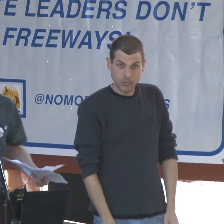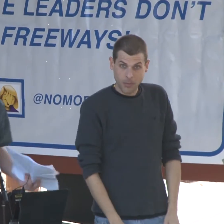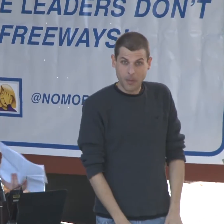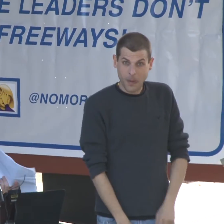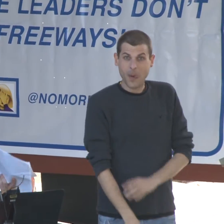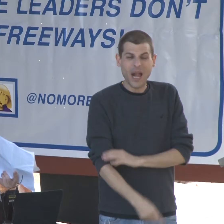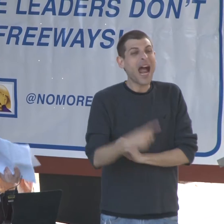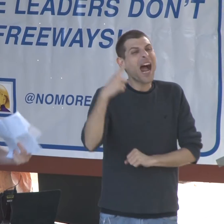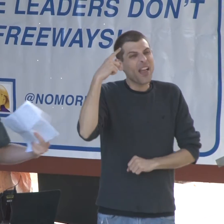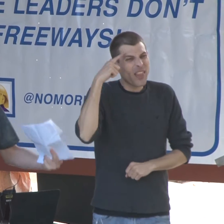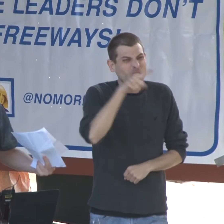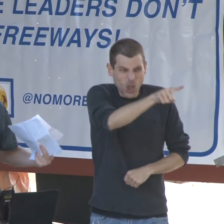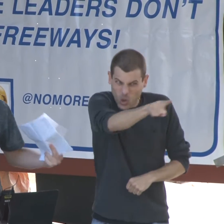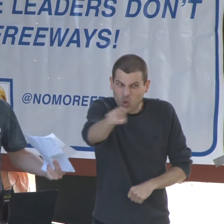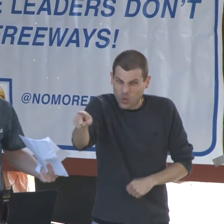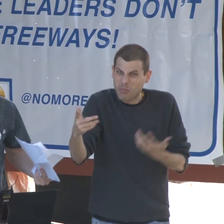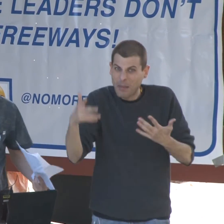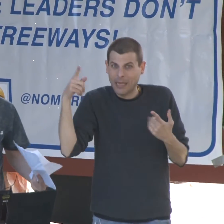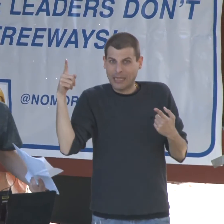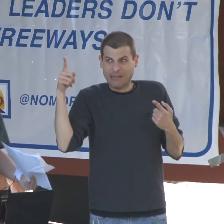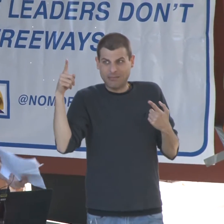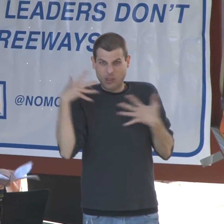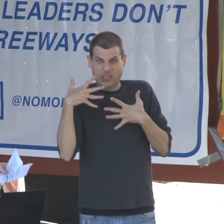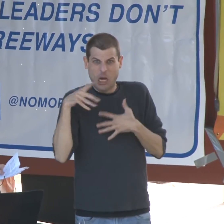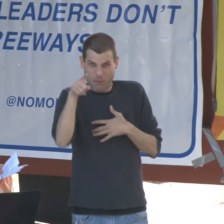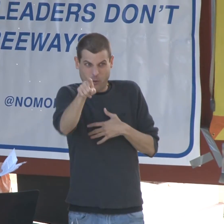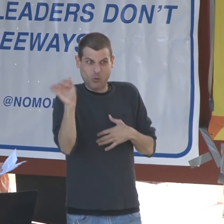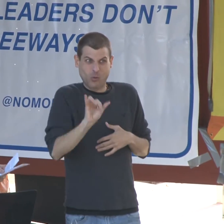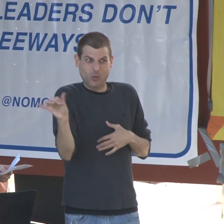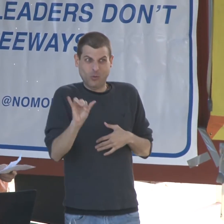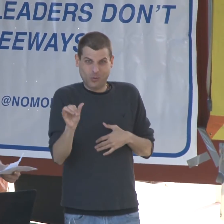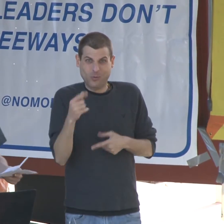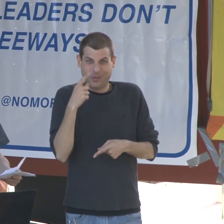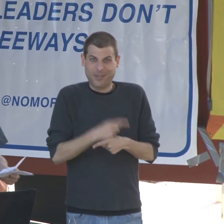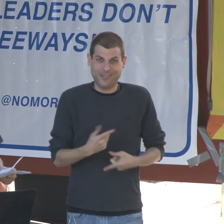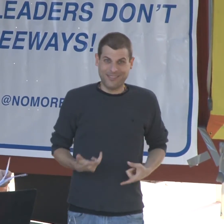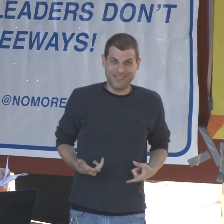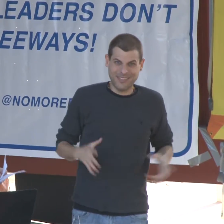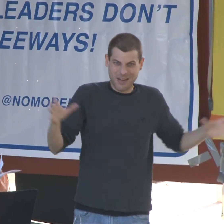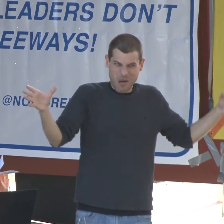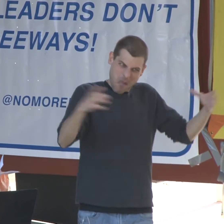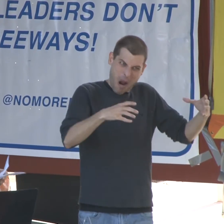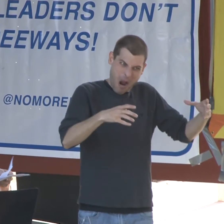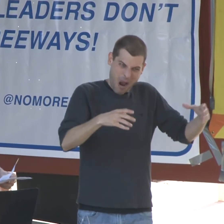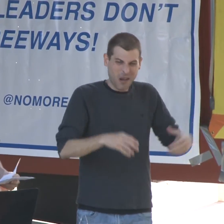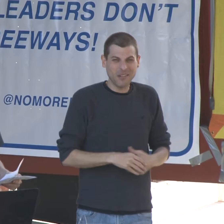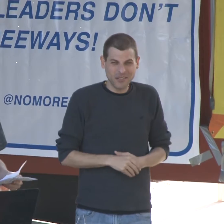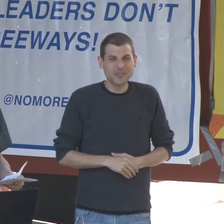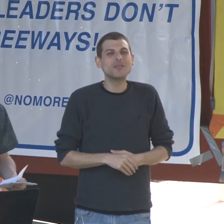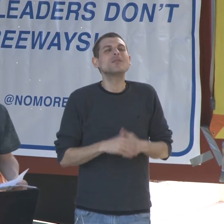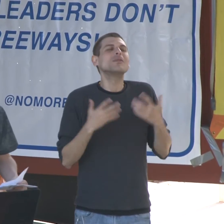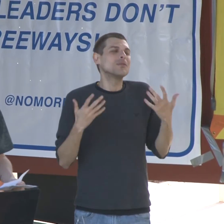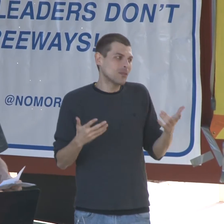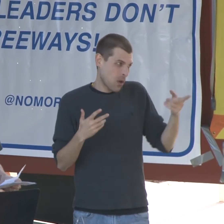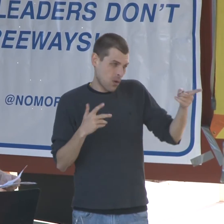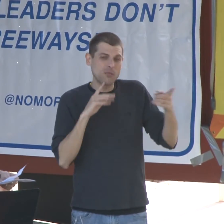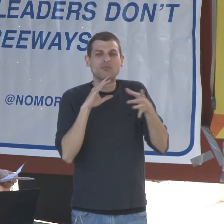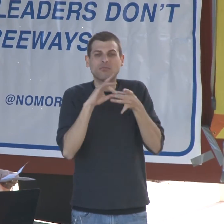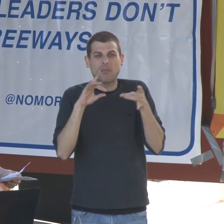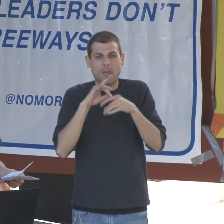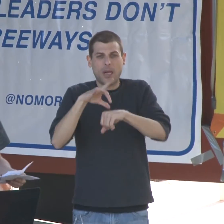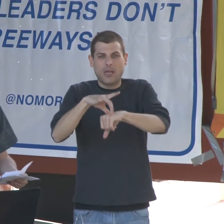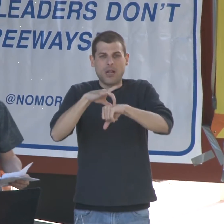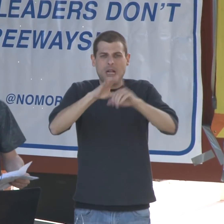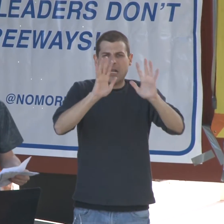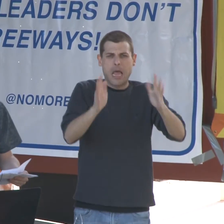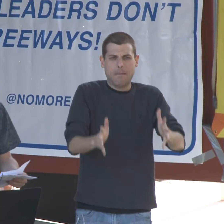Actually, I think all of us are part of a collective series of nightmares for ODOT, right? So Joe's remarks just finished talking about the climate